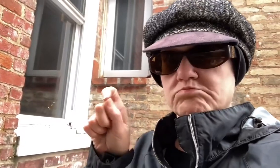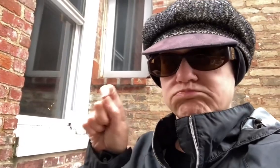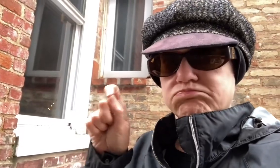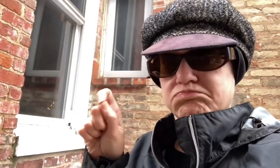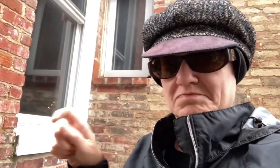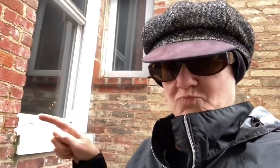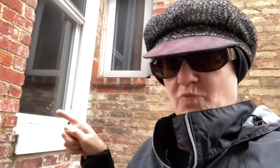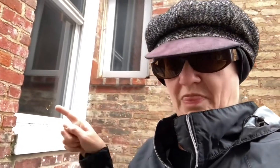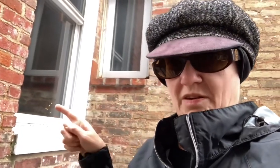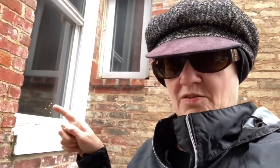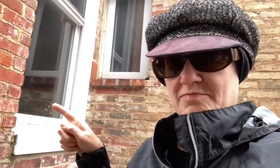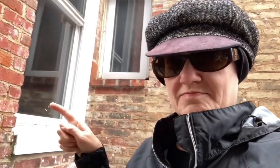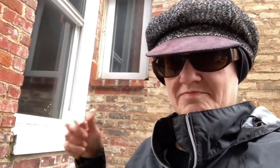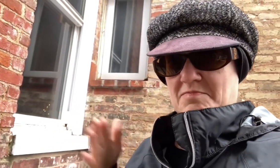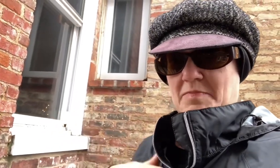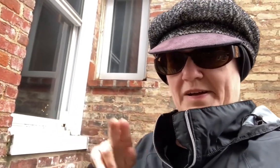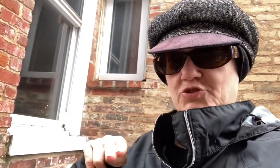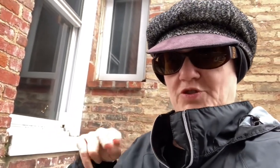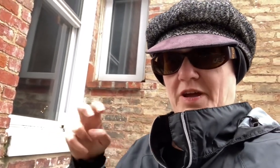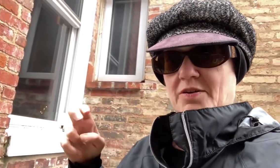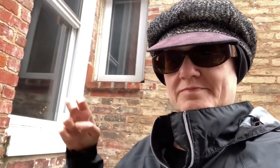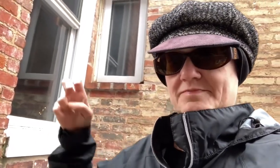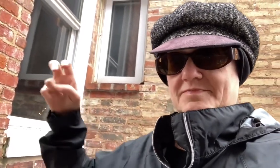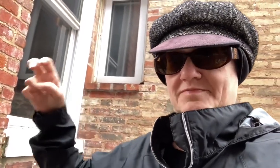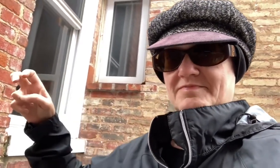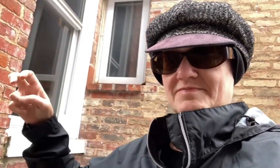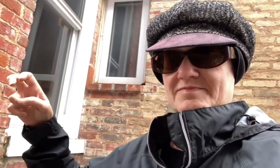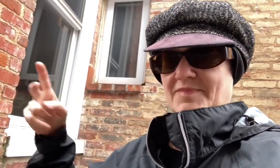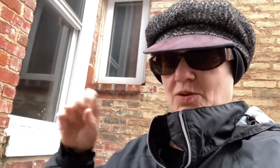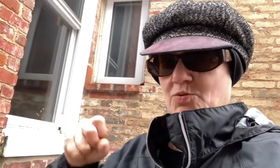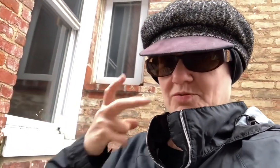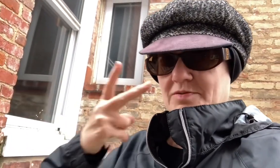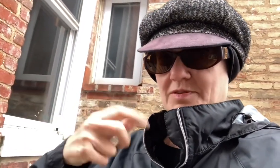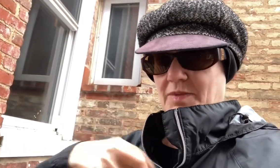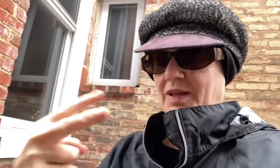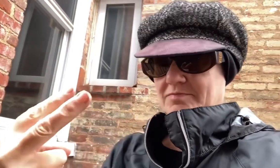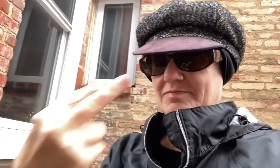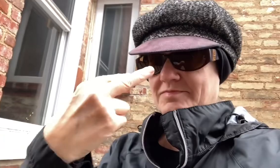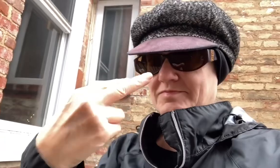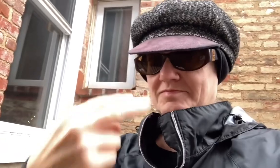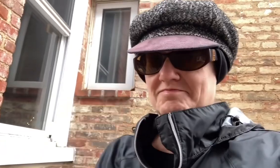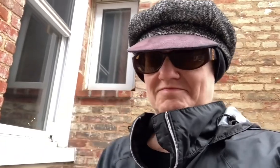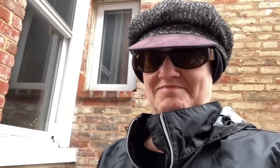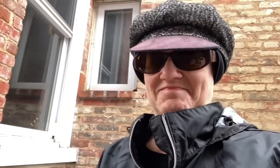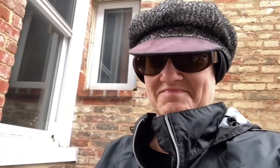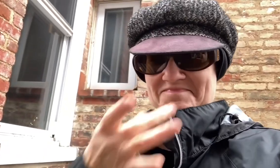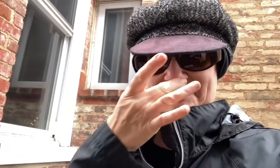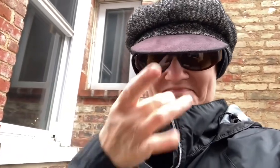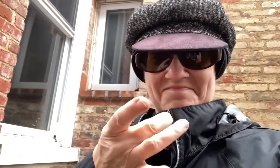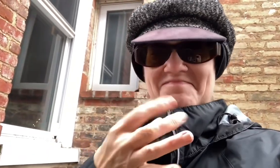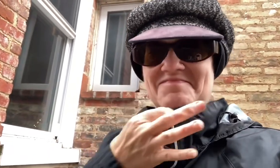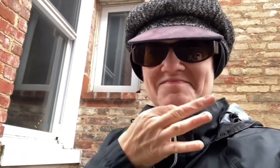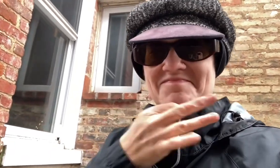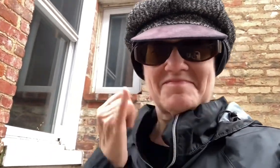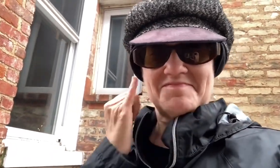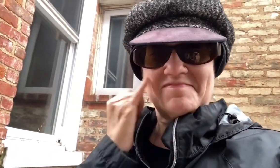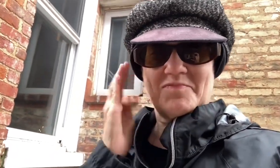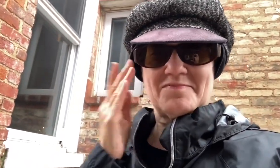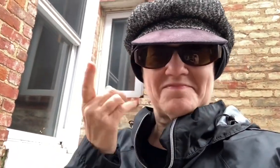This is the window that squirrel was tapping on. My chair's right over there, and it was looking right at me. That's